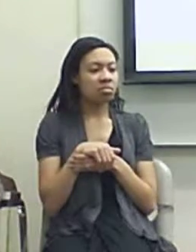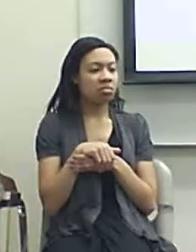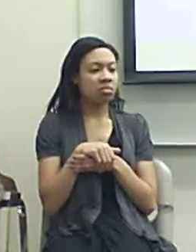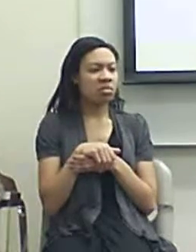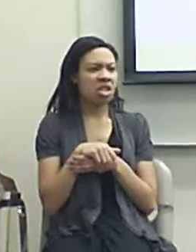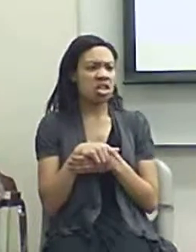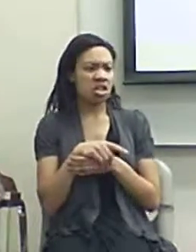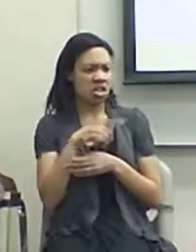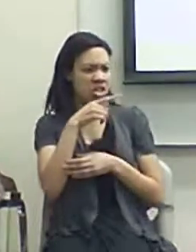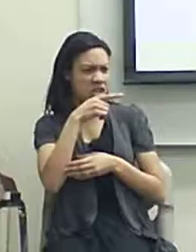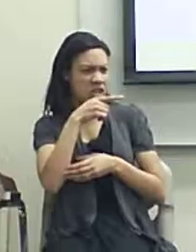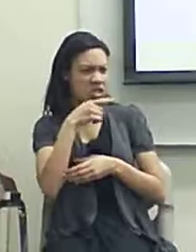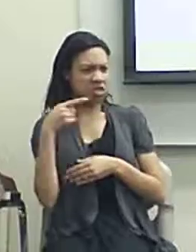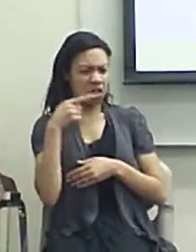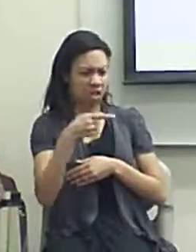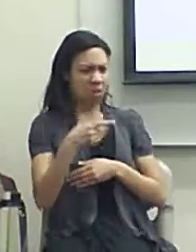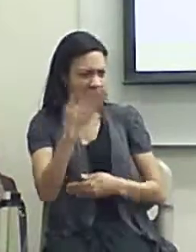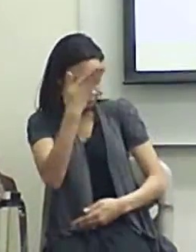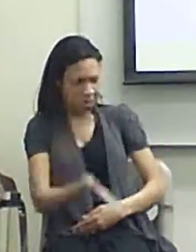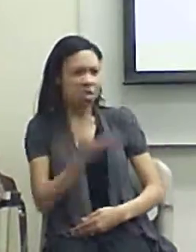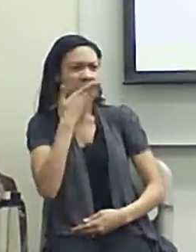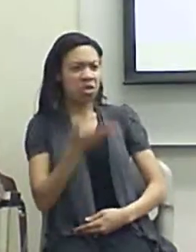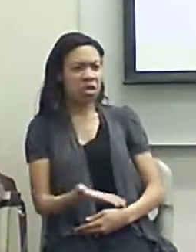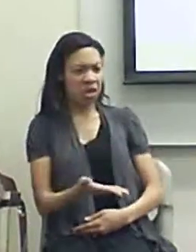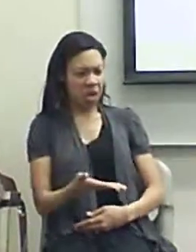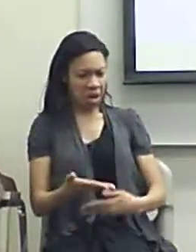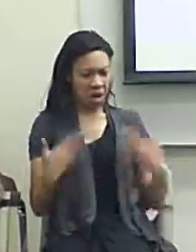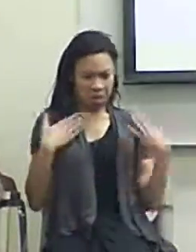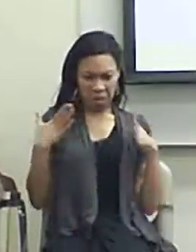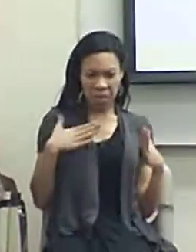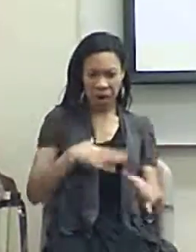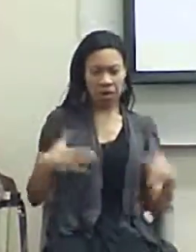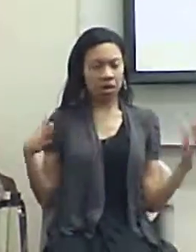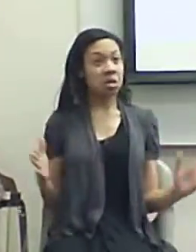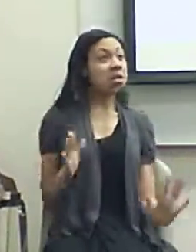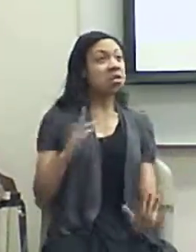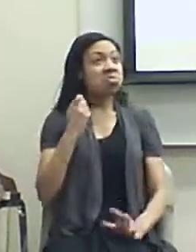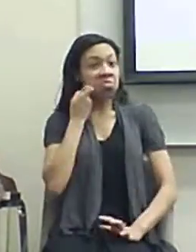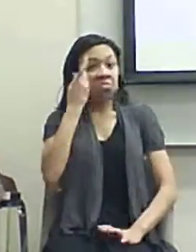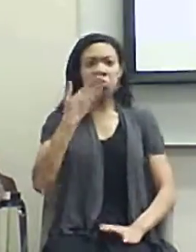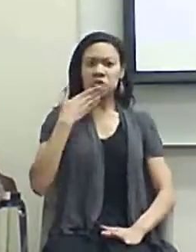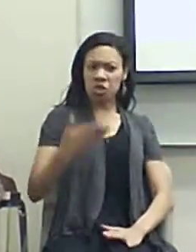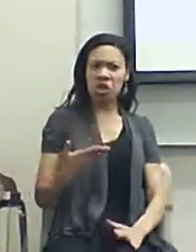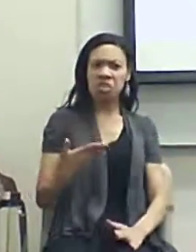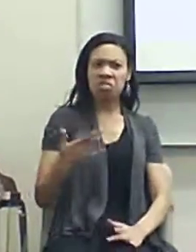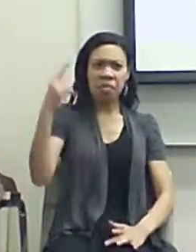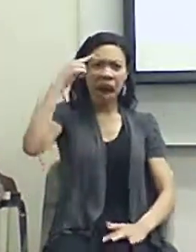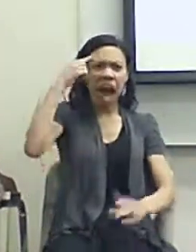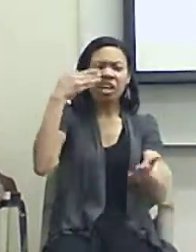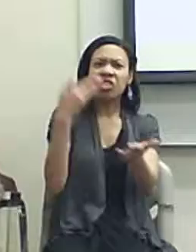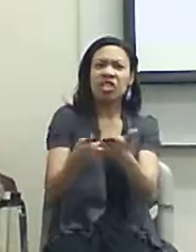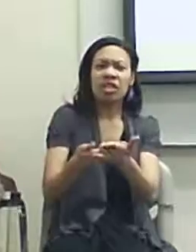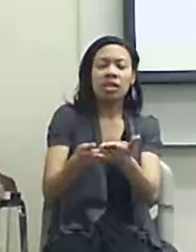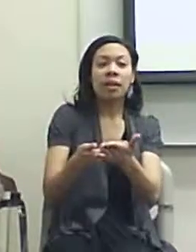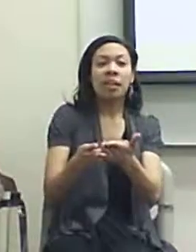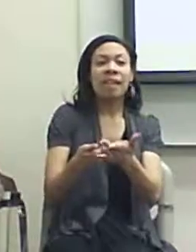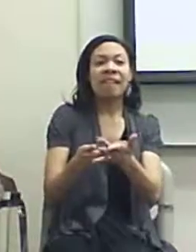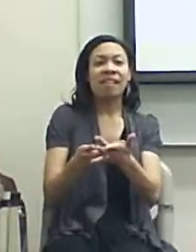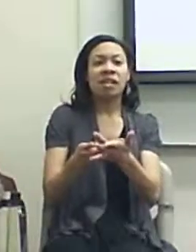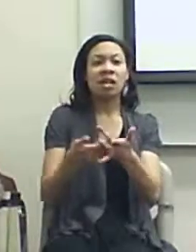fit. She was good. When they got her sane, we were good. We were good. Now she's cycled in and out